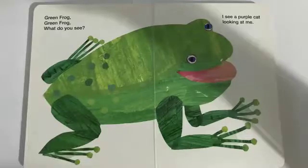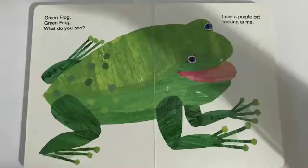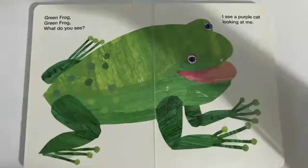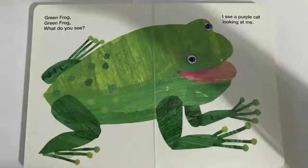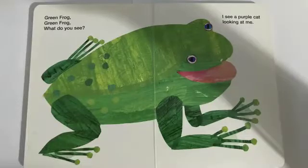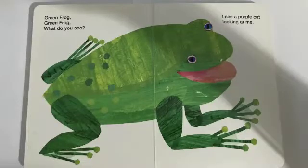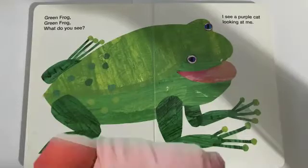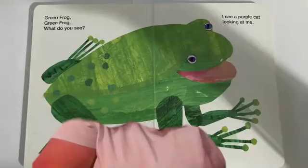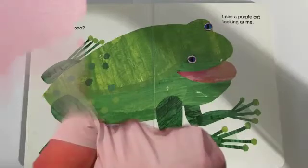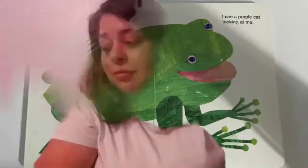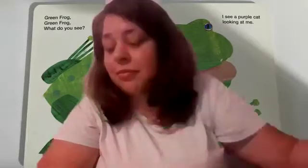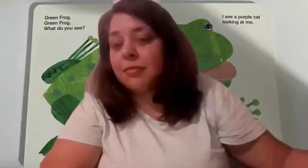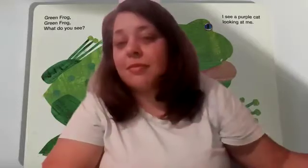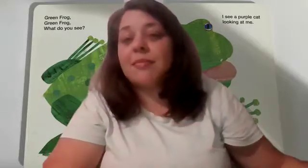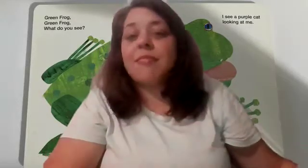Green frog.